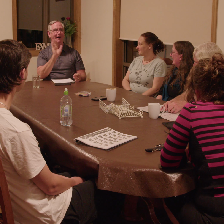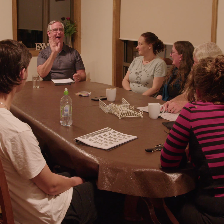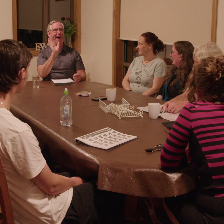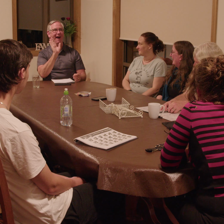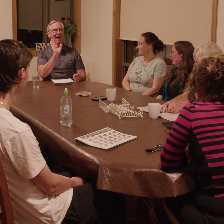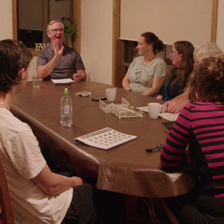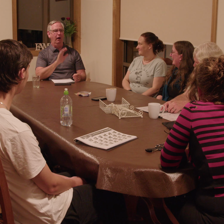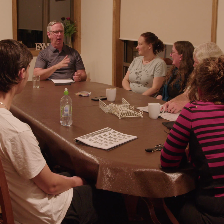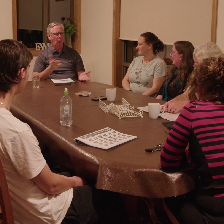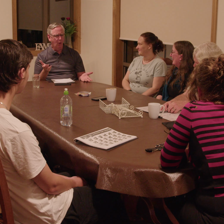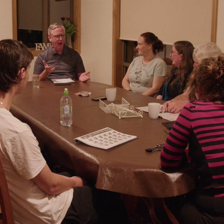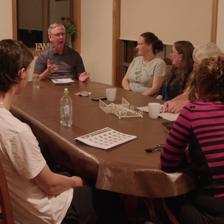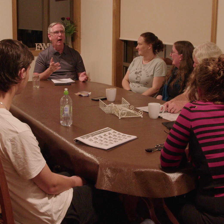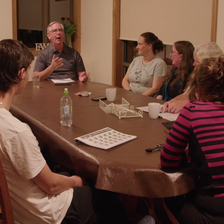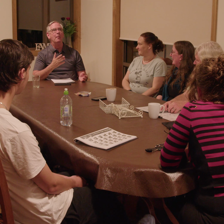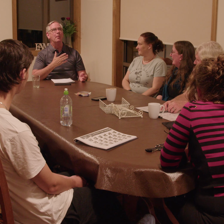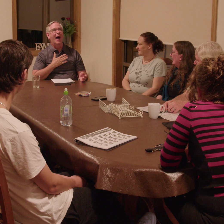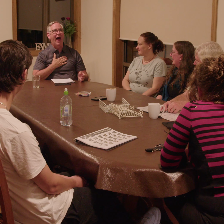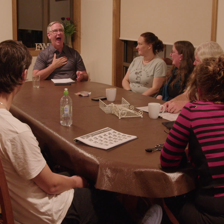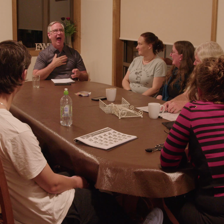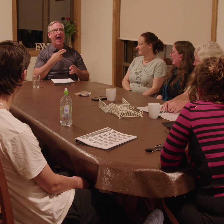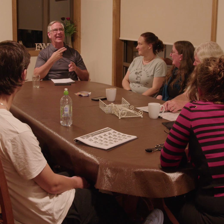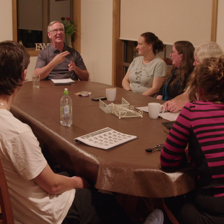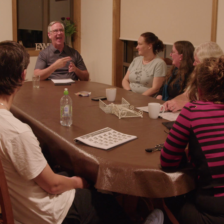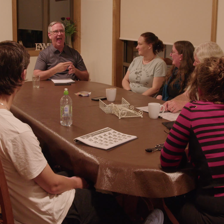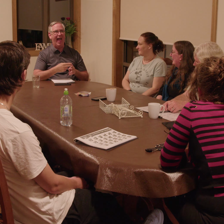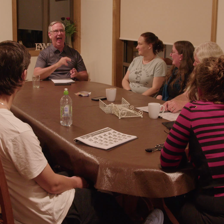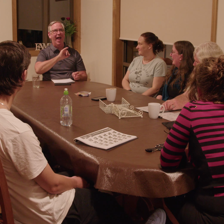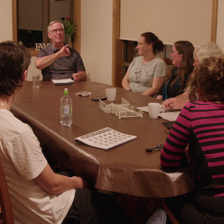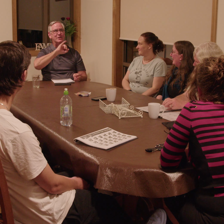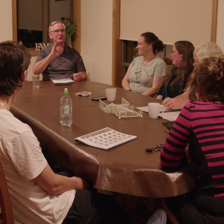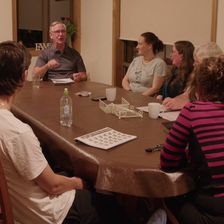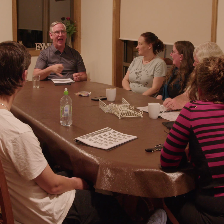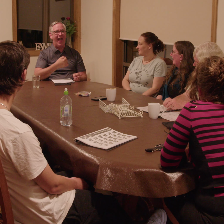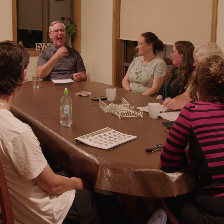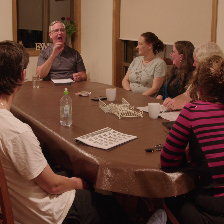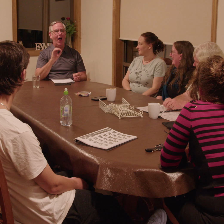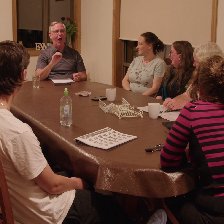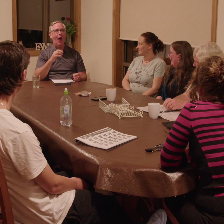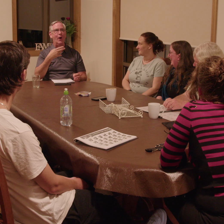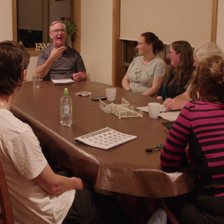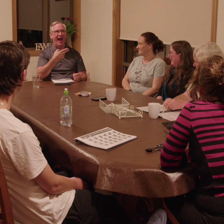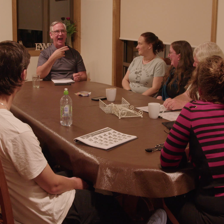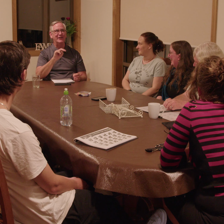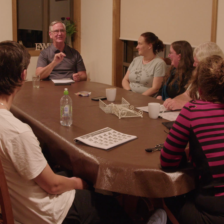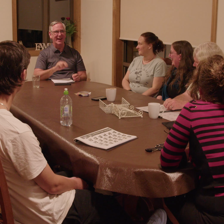how I started. I go to deaf people. And I say, hi, my name is John.